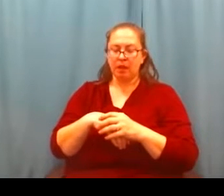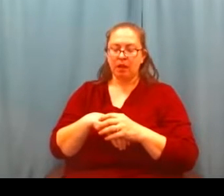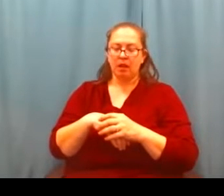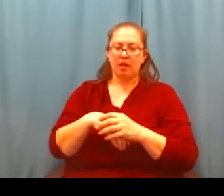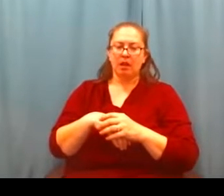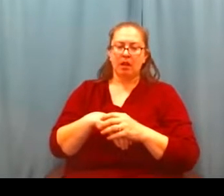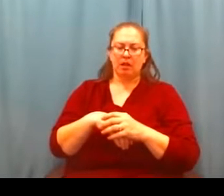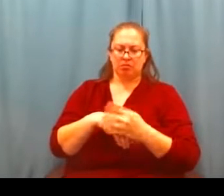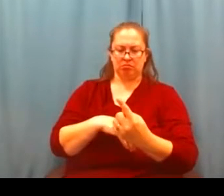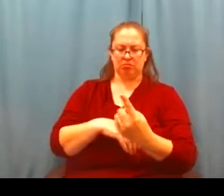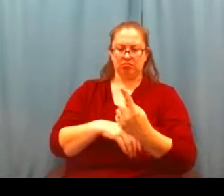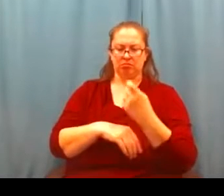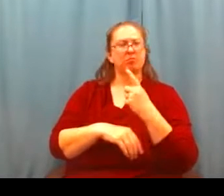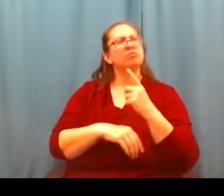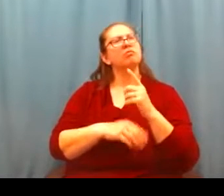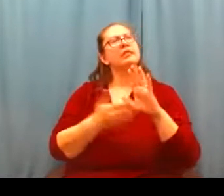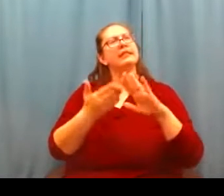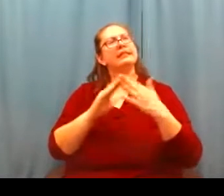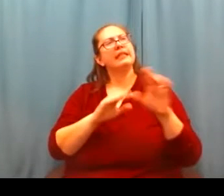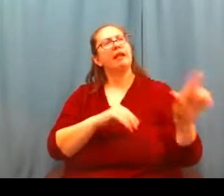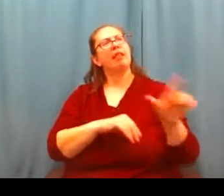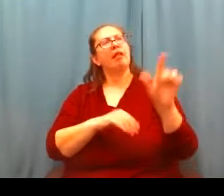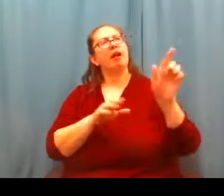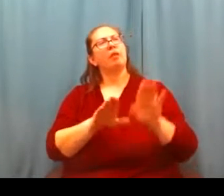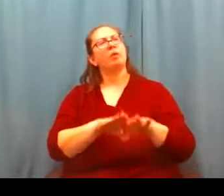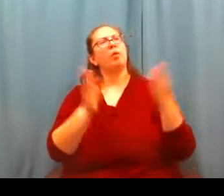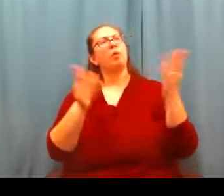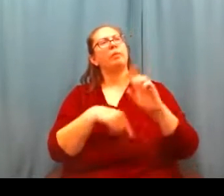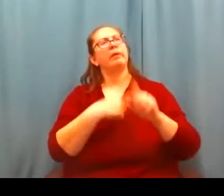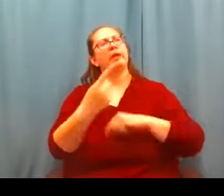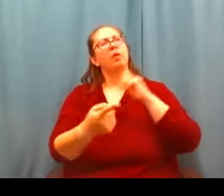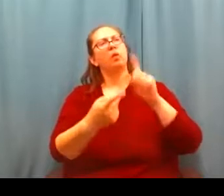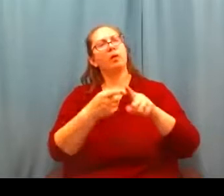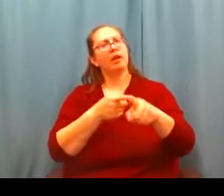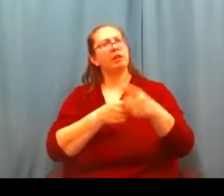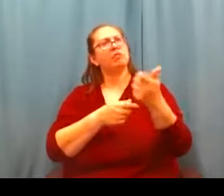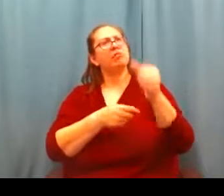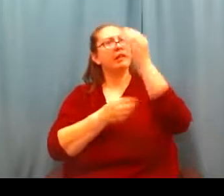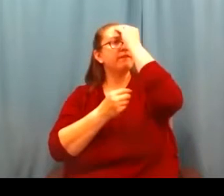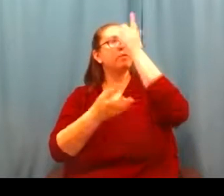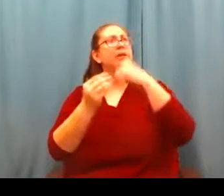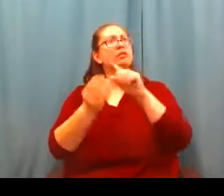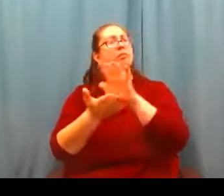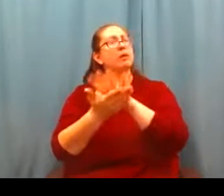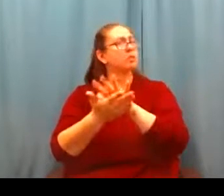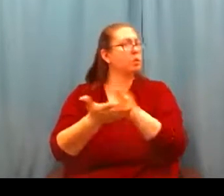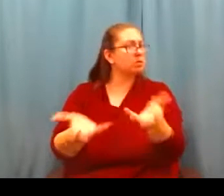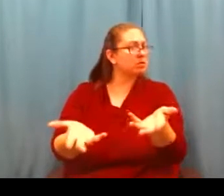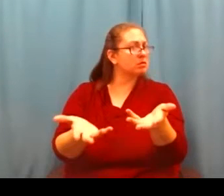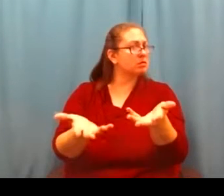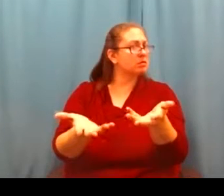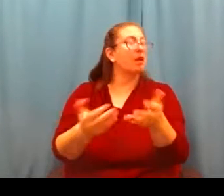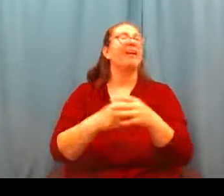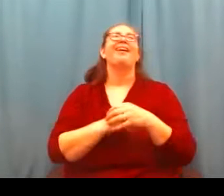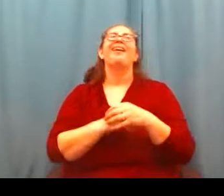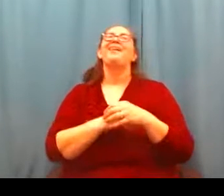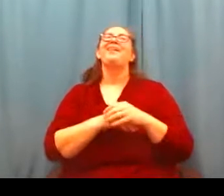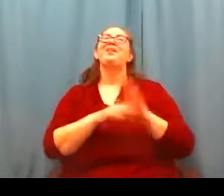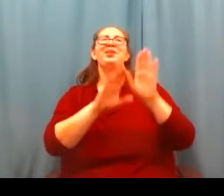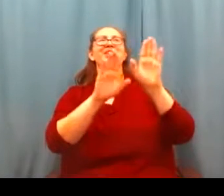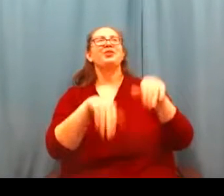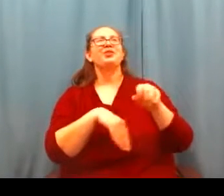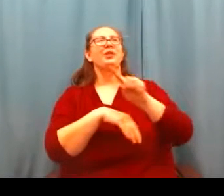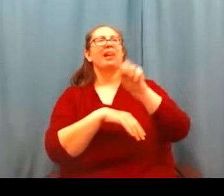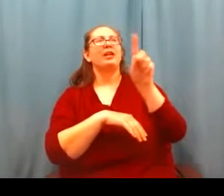asking, when will the city libraries open back up? And do you have any information about the schools? So that's a great question, Carmen.